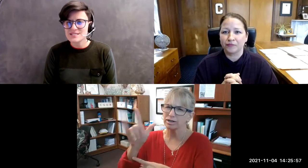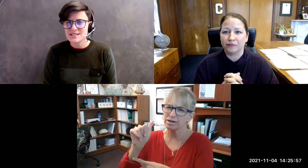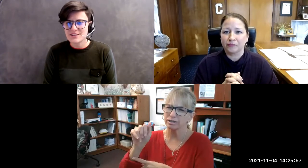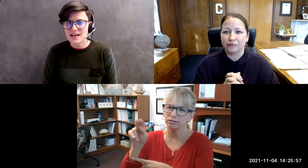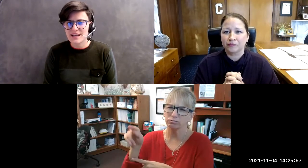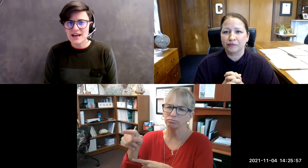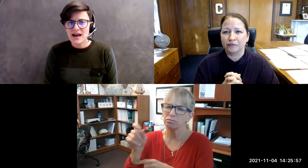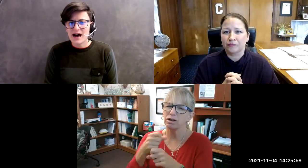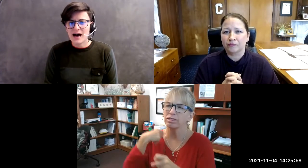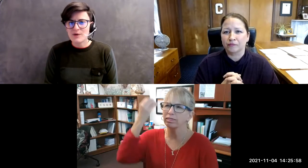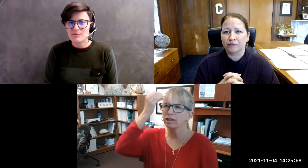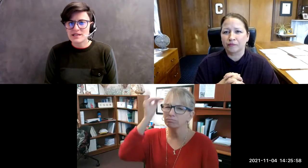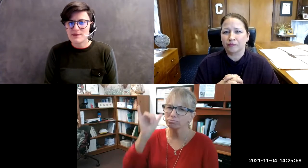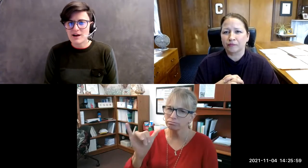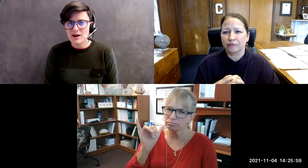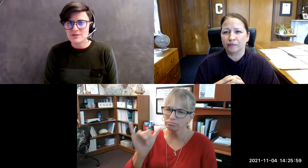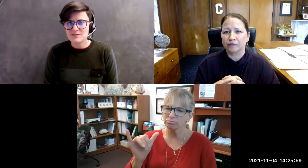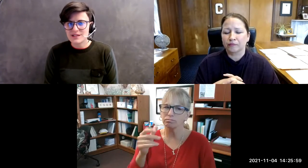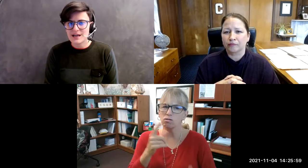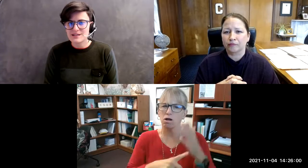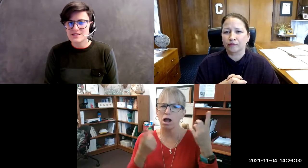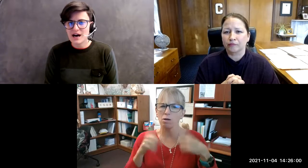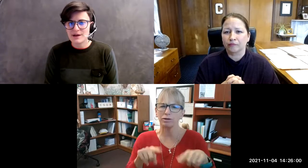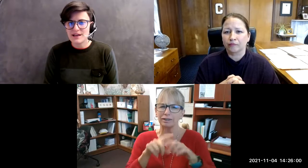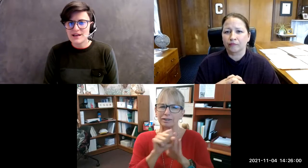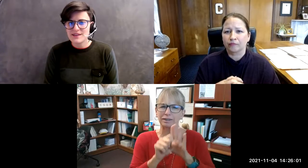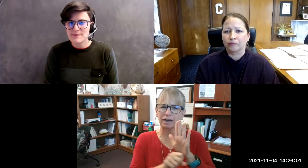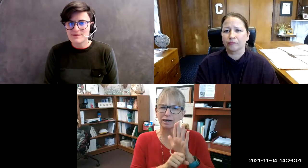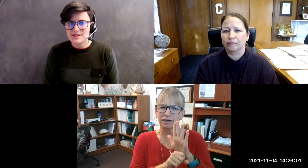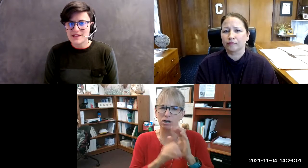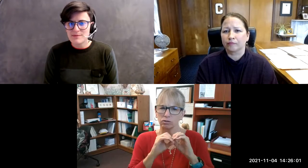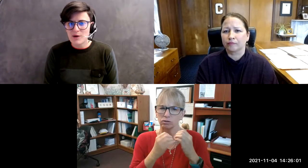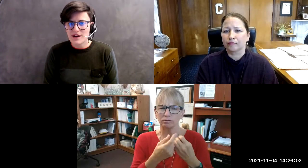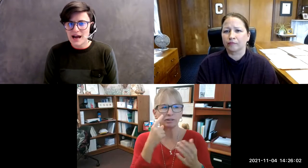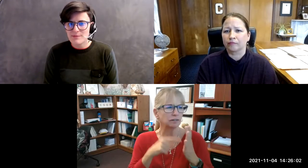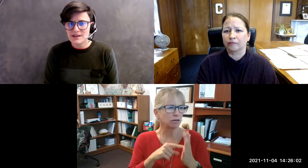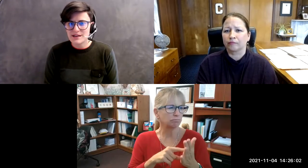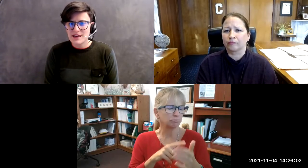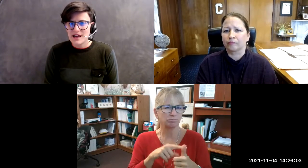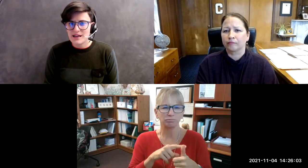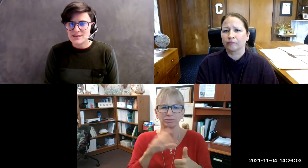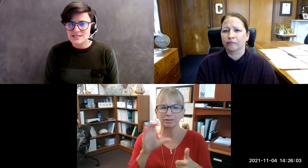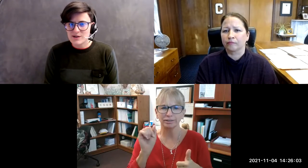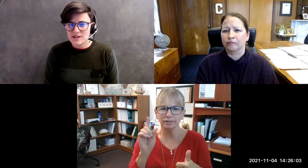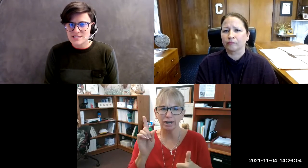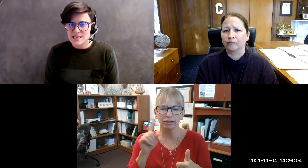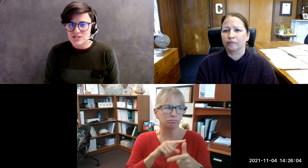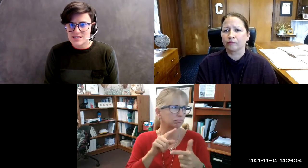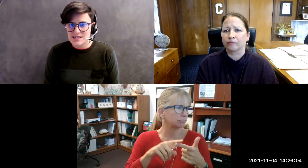Teresa here again. I want to piggyback off of Leanne's comment. That made me think about what happened in the state organizations